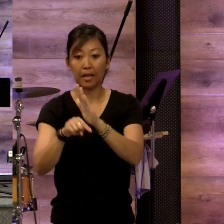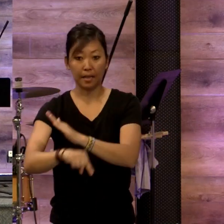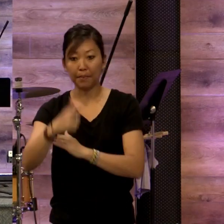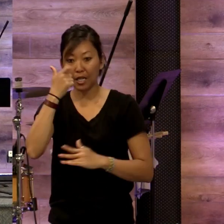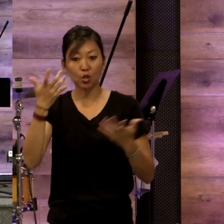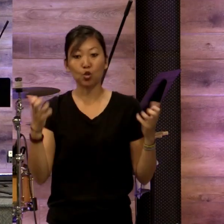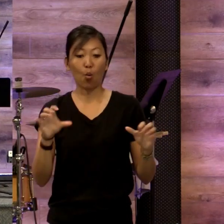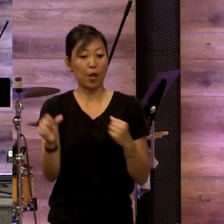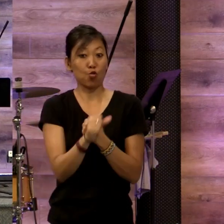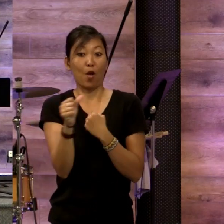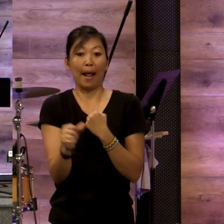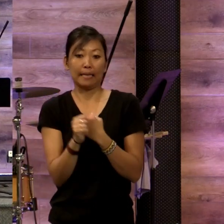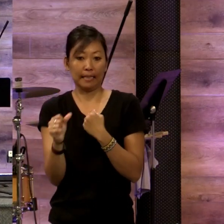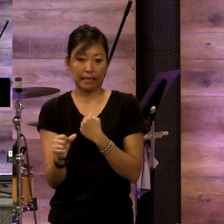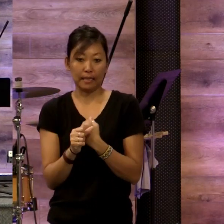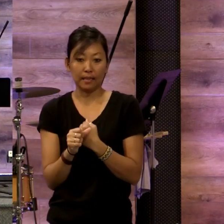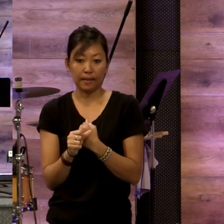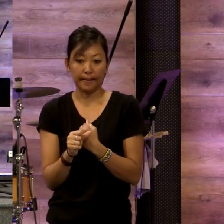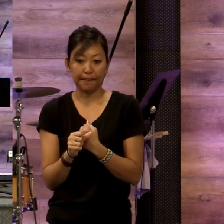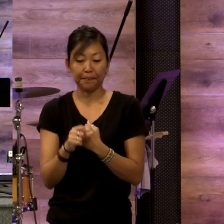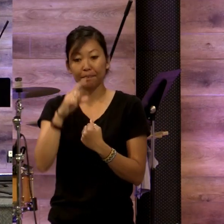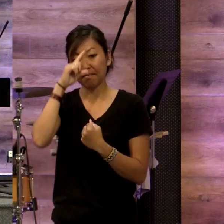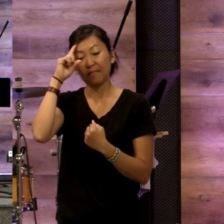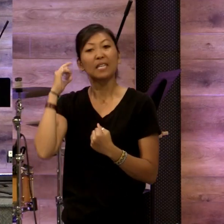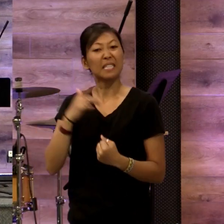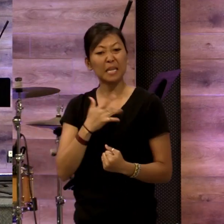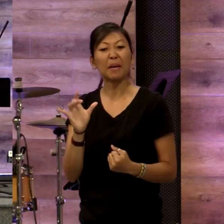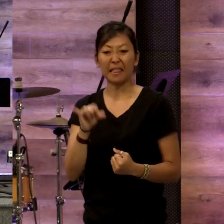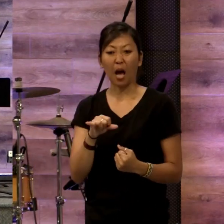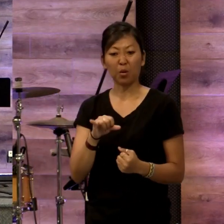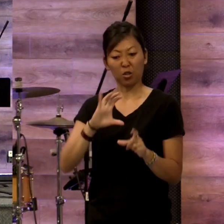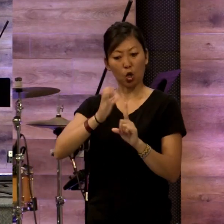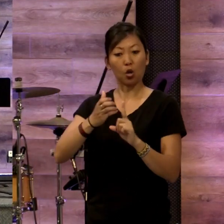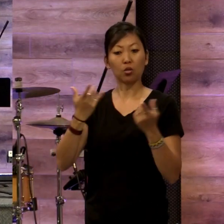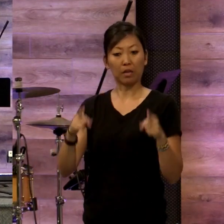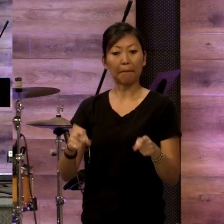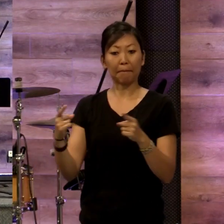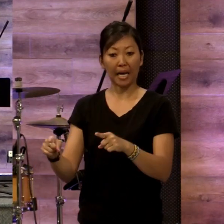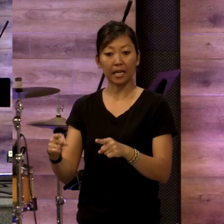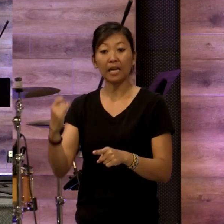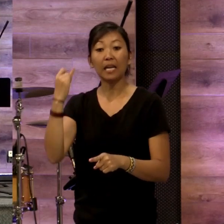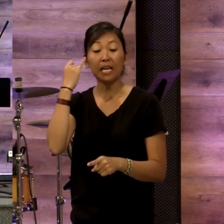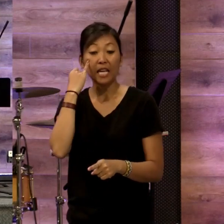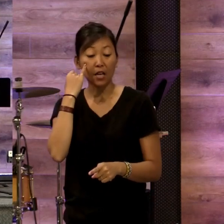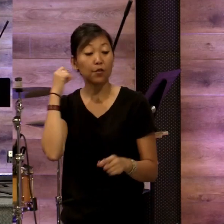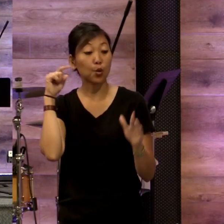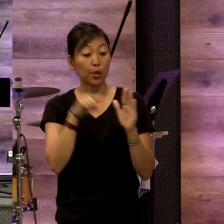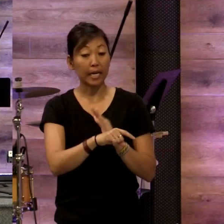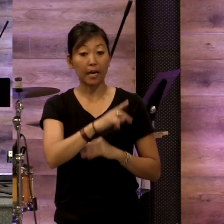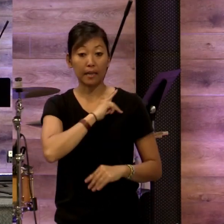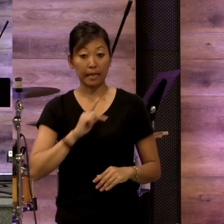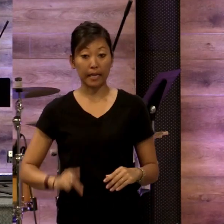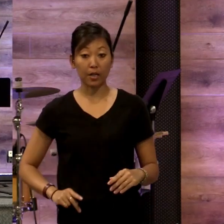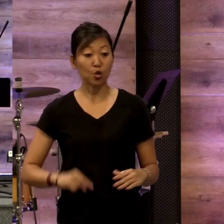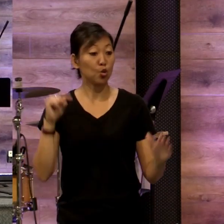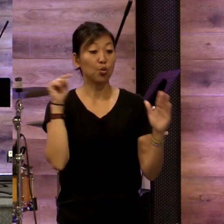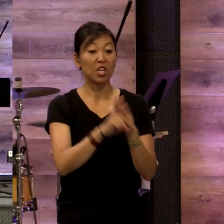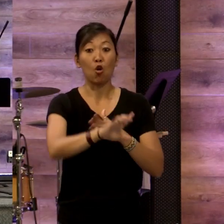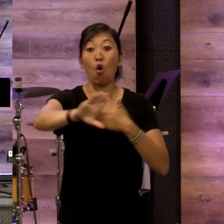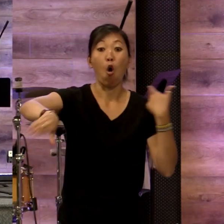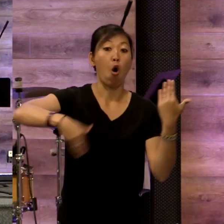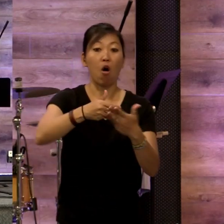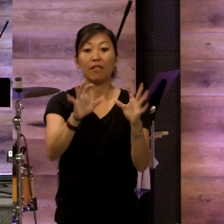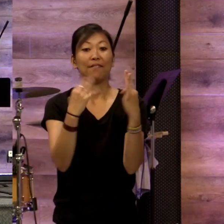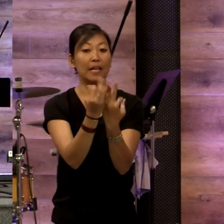the kingship as well. It was standard operating procedure in their day. You take out not just the king, but all of his living relatives as